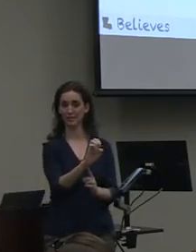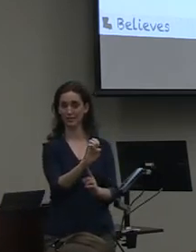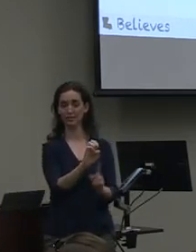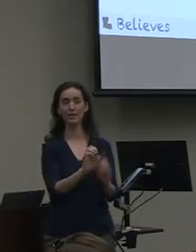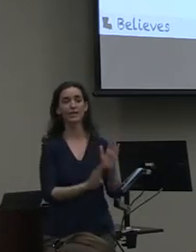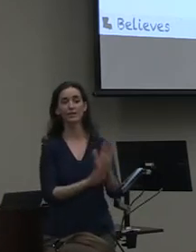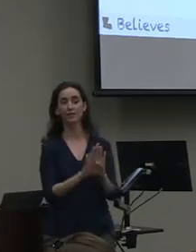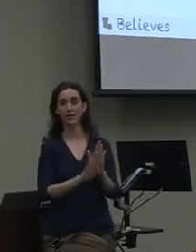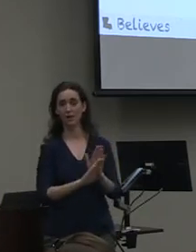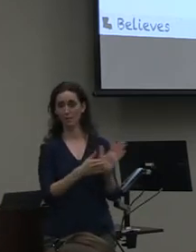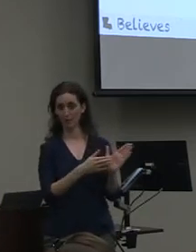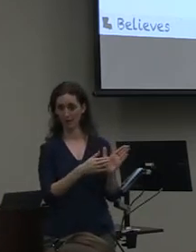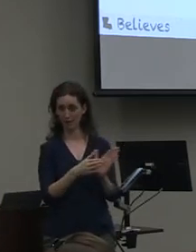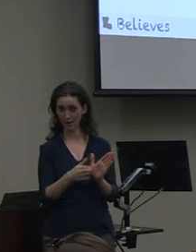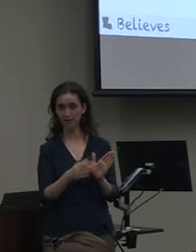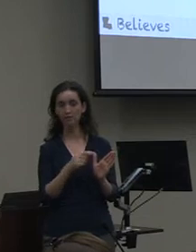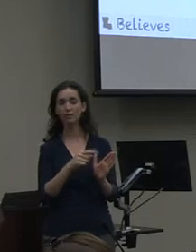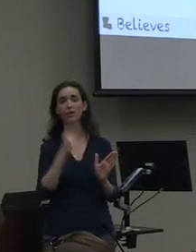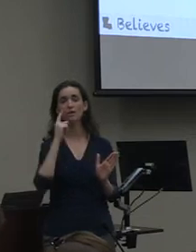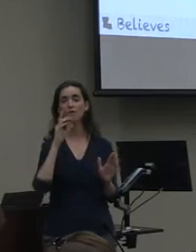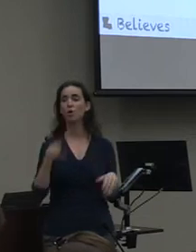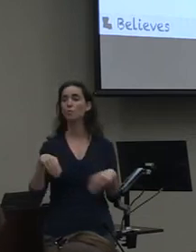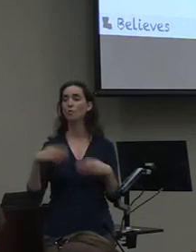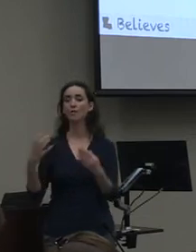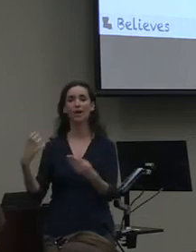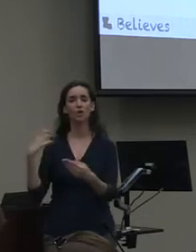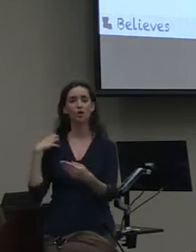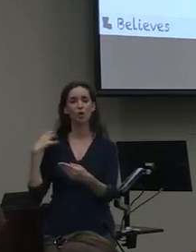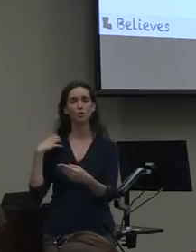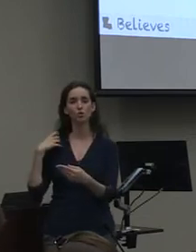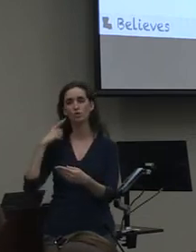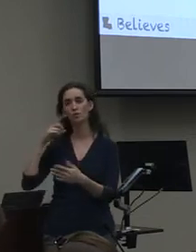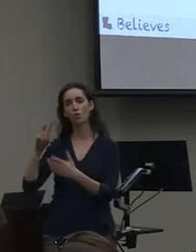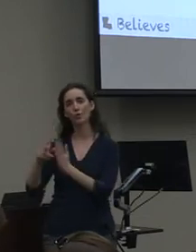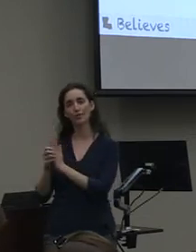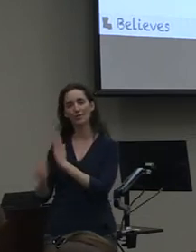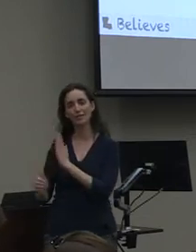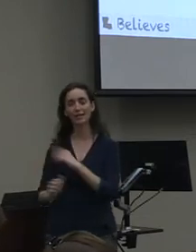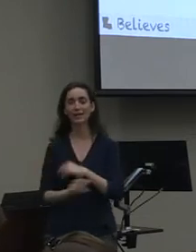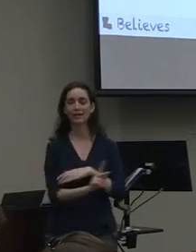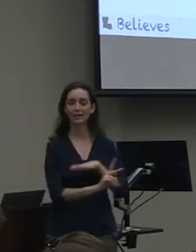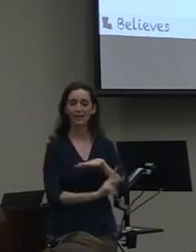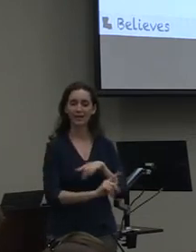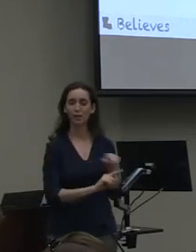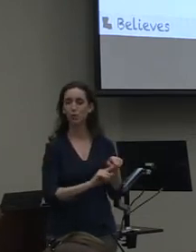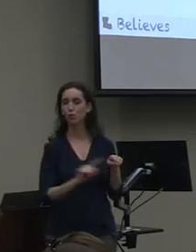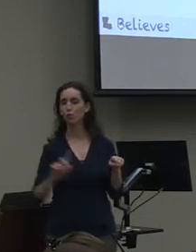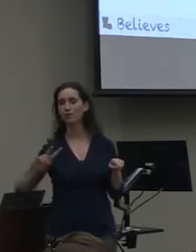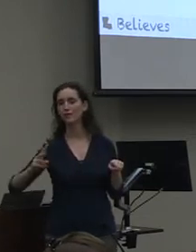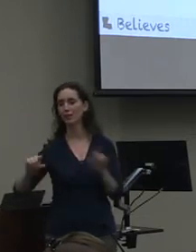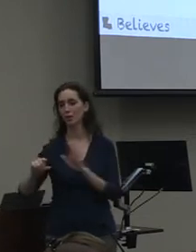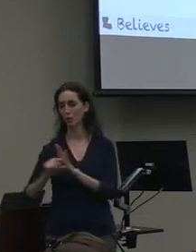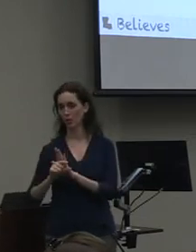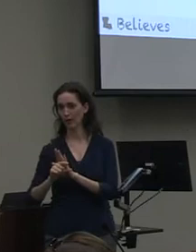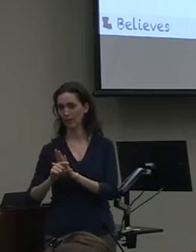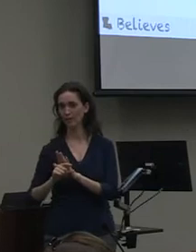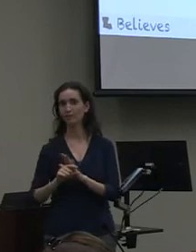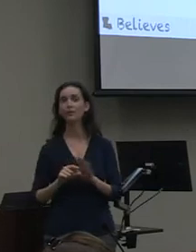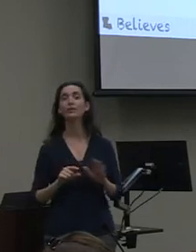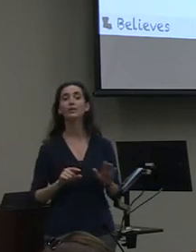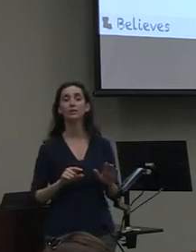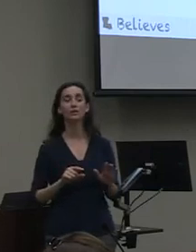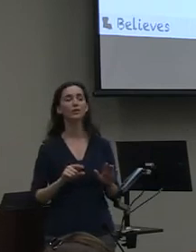a plan for providing school literacy coaches for students in kindergarten through second grade in elementary